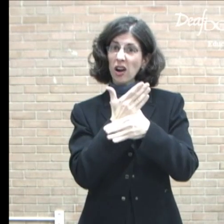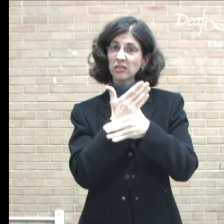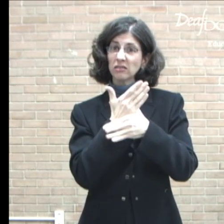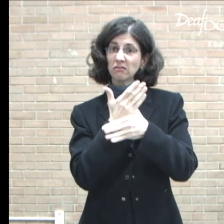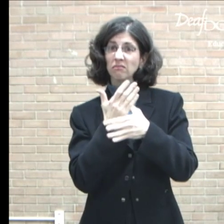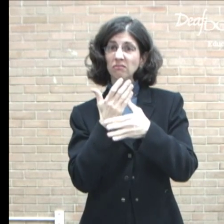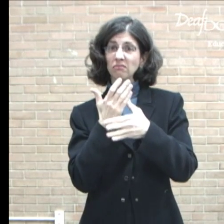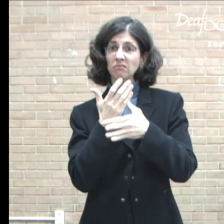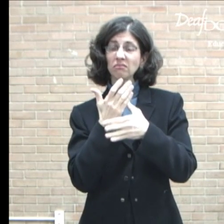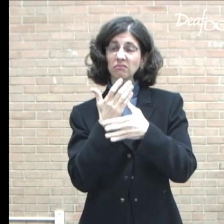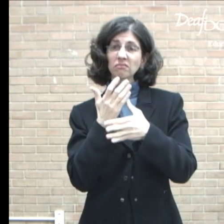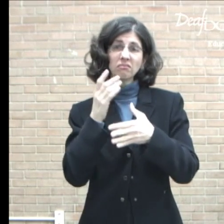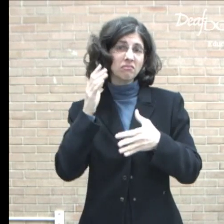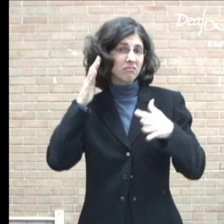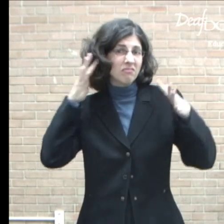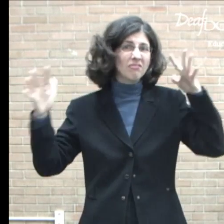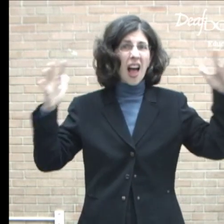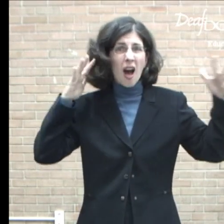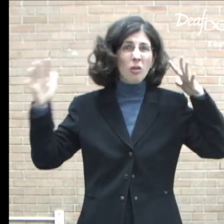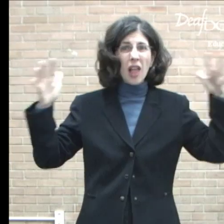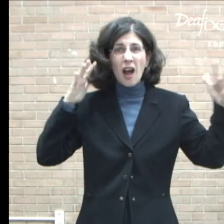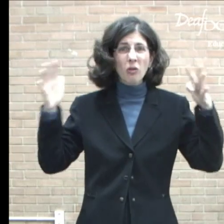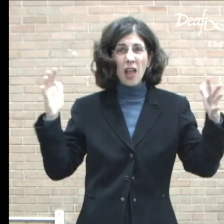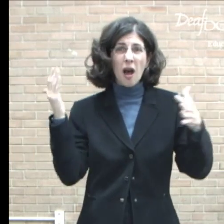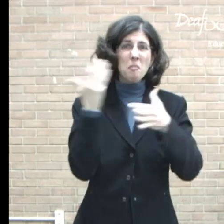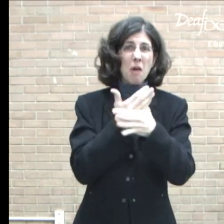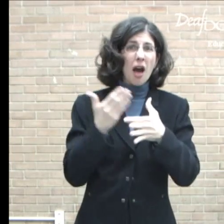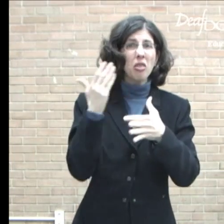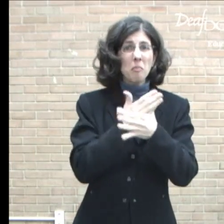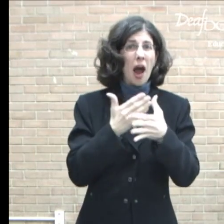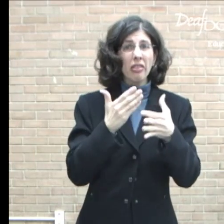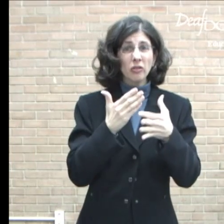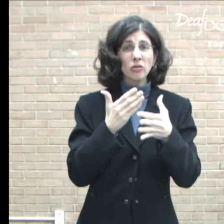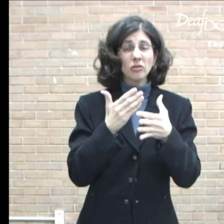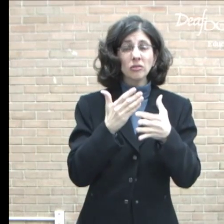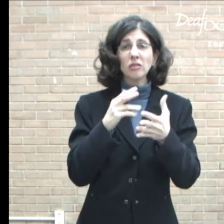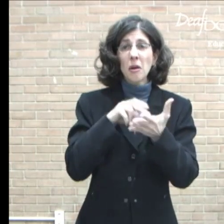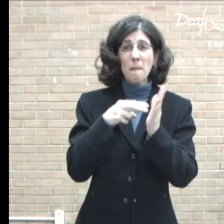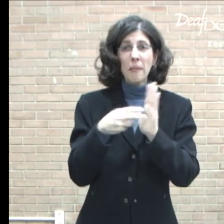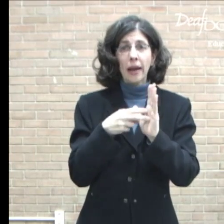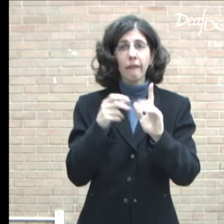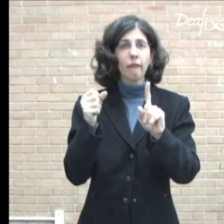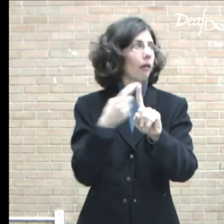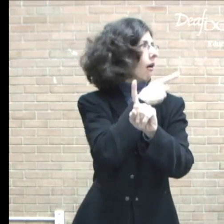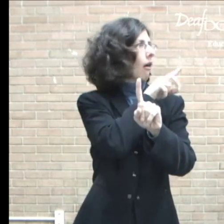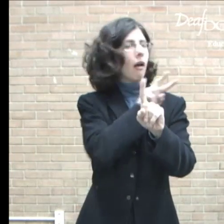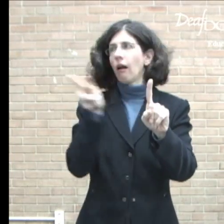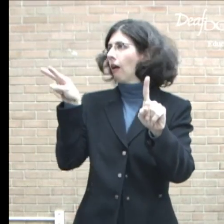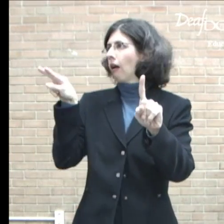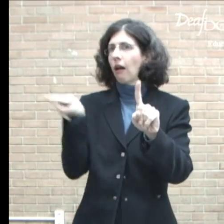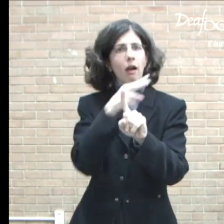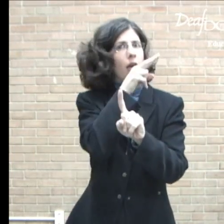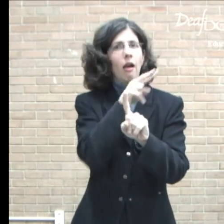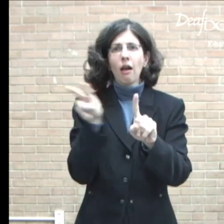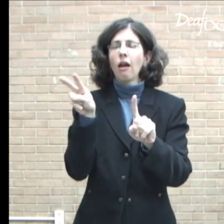the noise or the hearing aid. If the noise is loud or bothers him a lot, that could make him